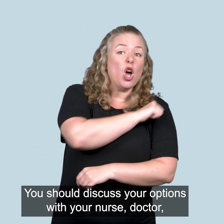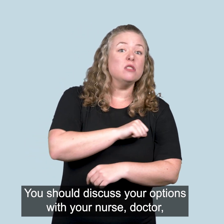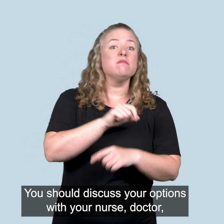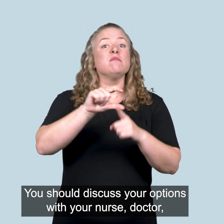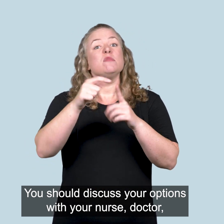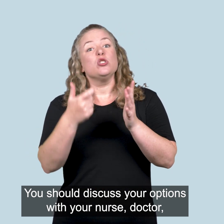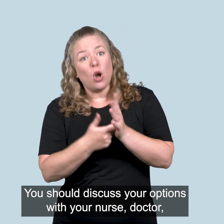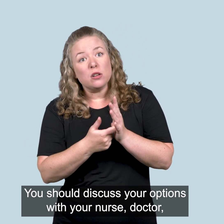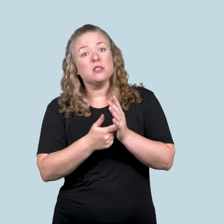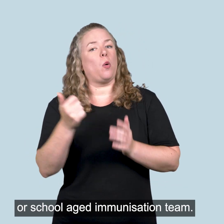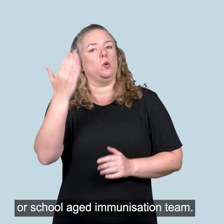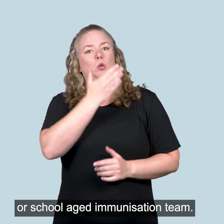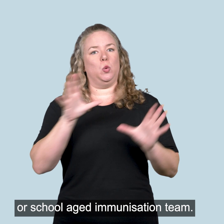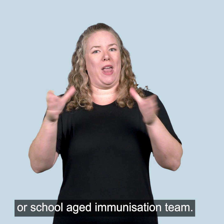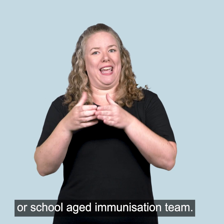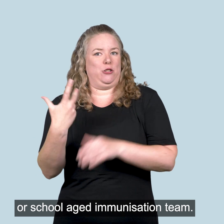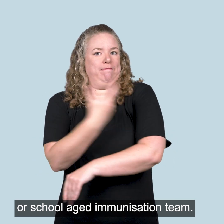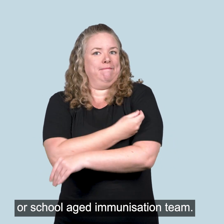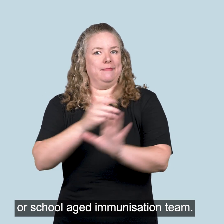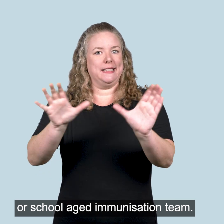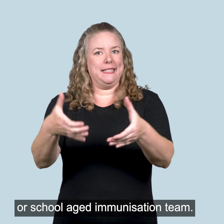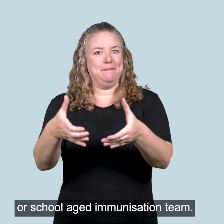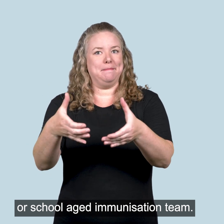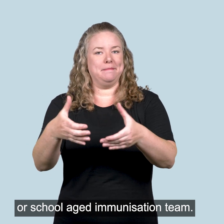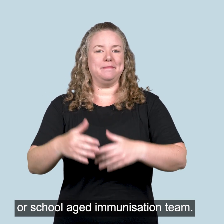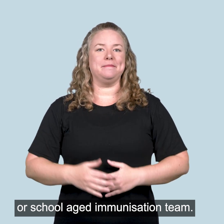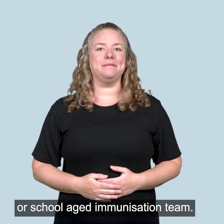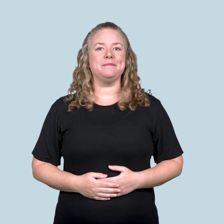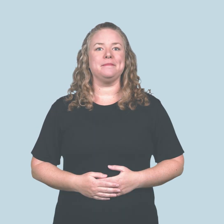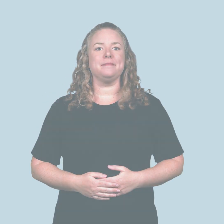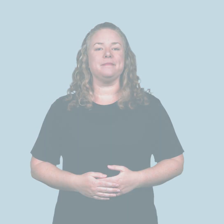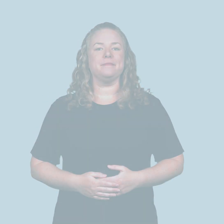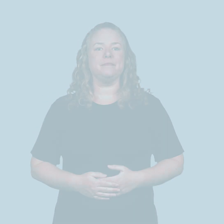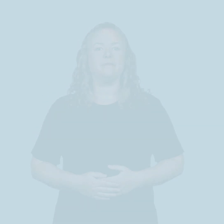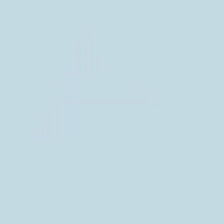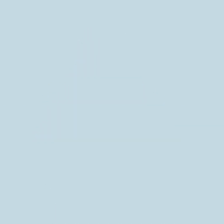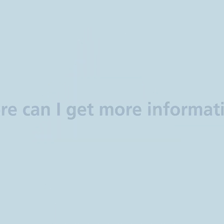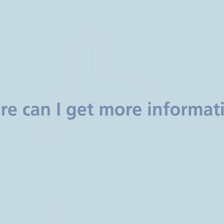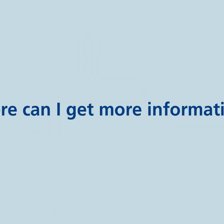your options with your nurse, doctor, or school-aged immunization team.